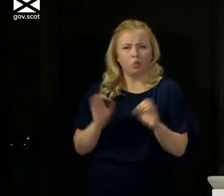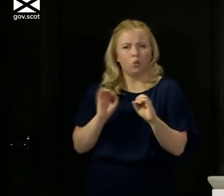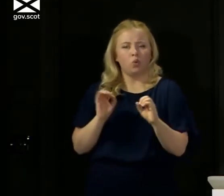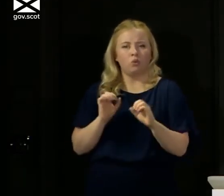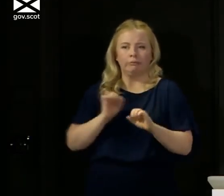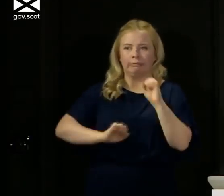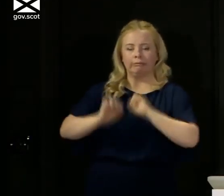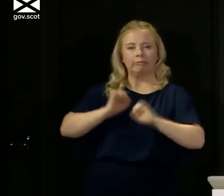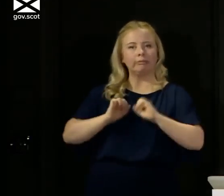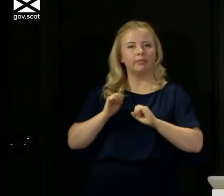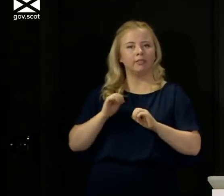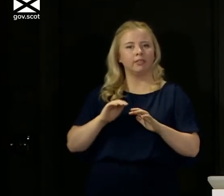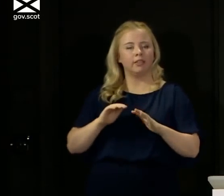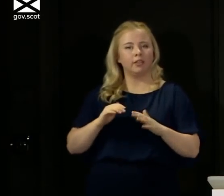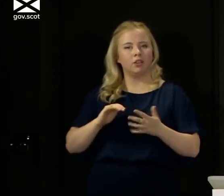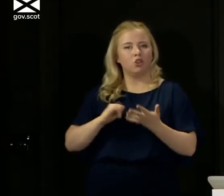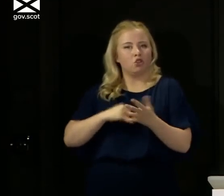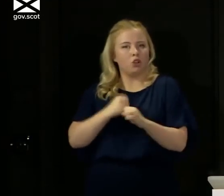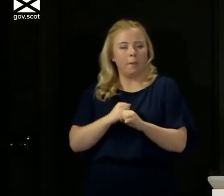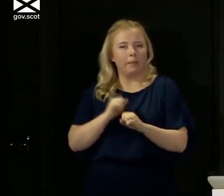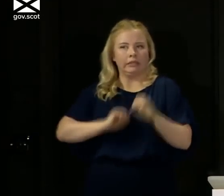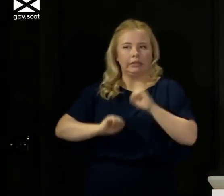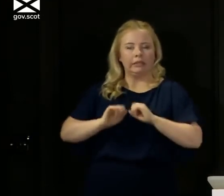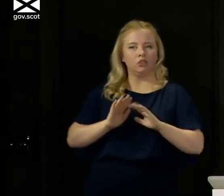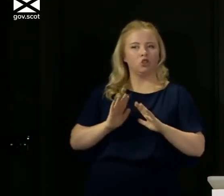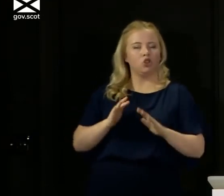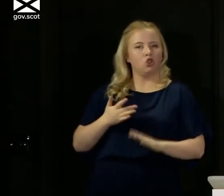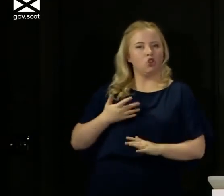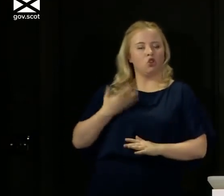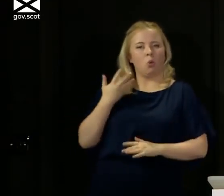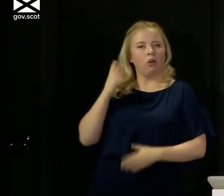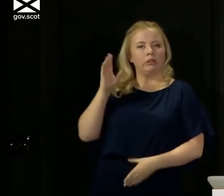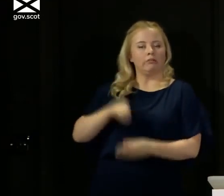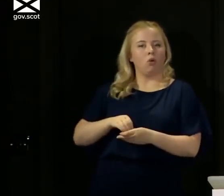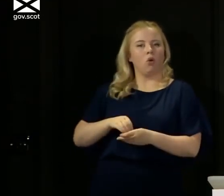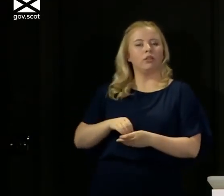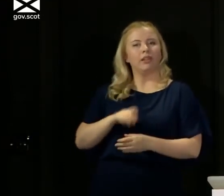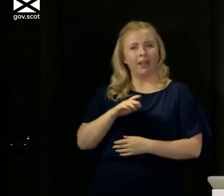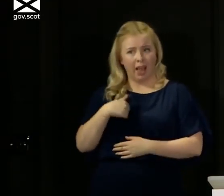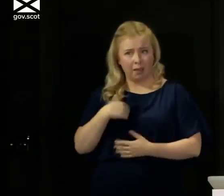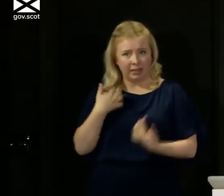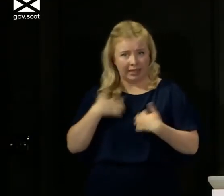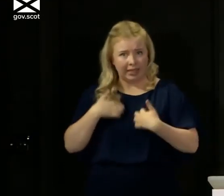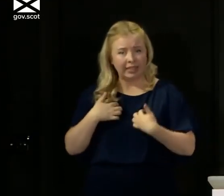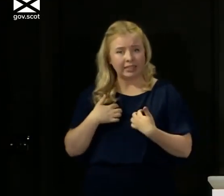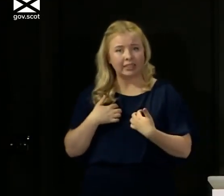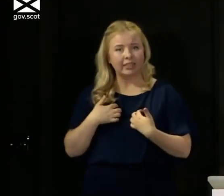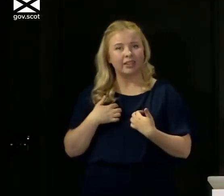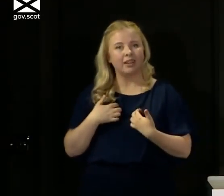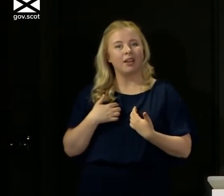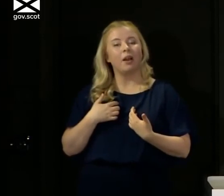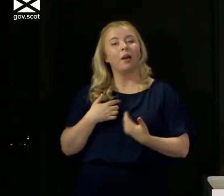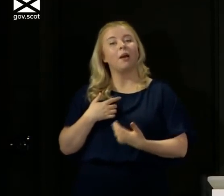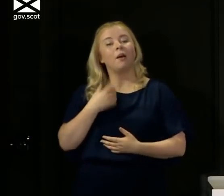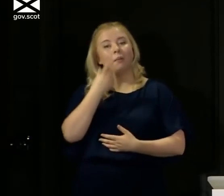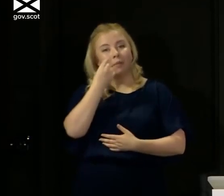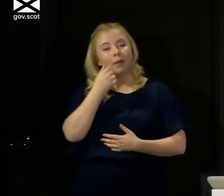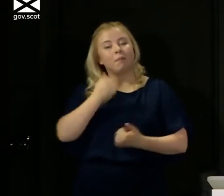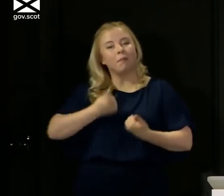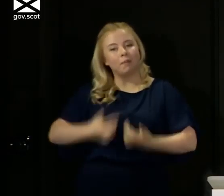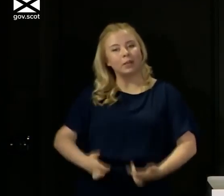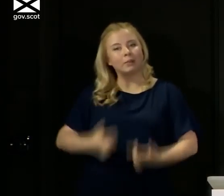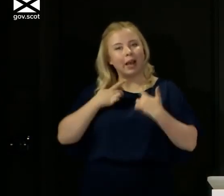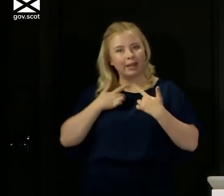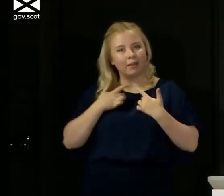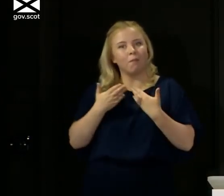on the Scottish Government's part about this. I am as keen and interested as anybody is, perhaps given my perspective on these things, even more so in some